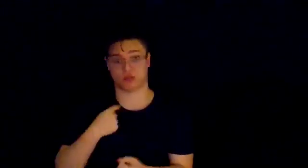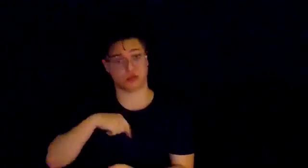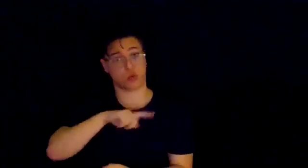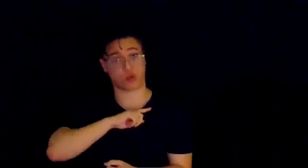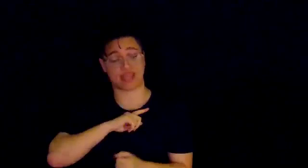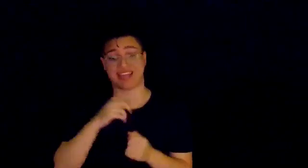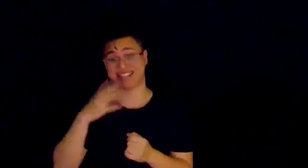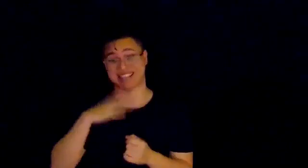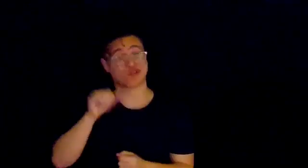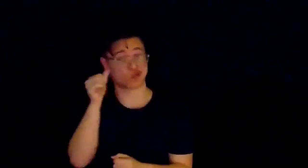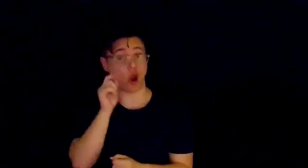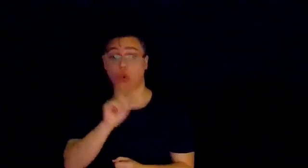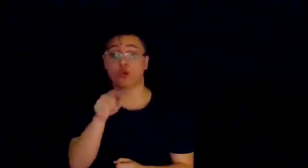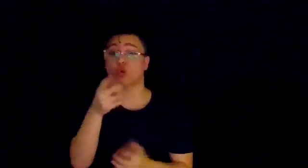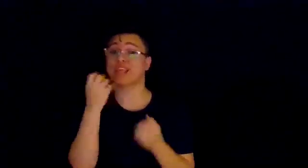the NDIS.